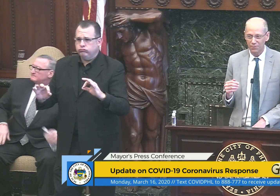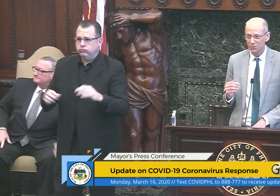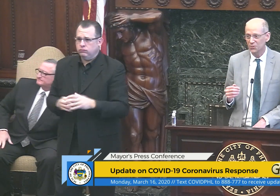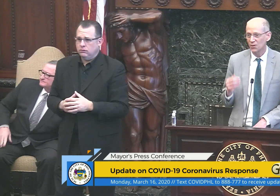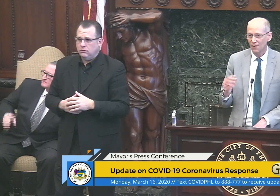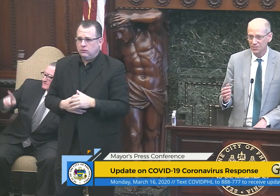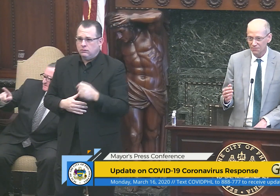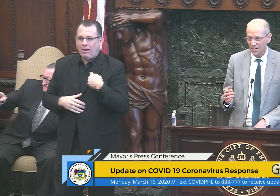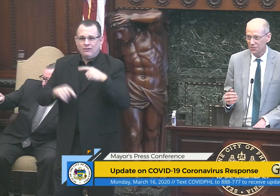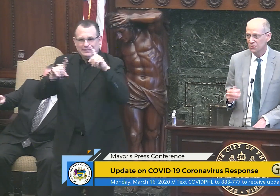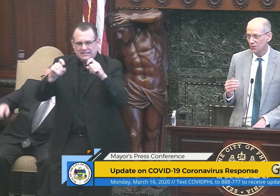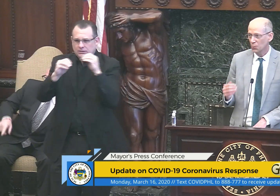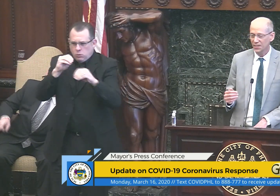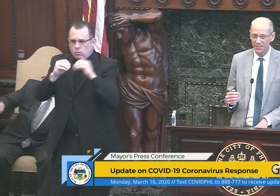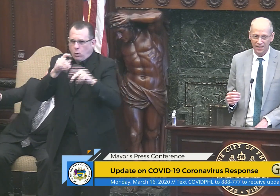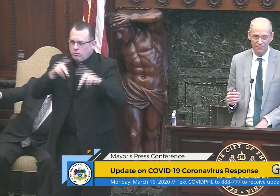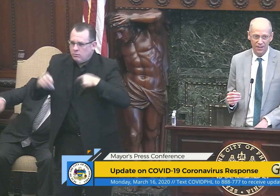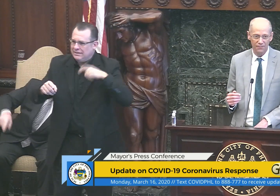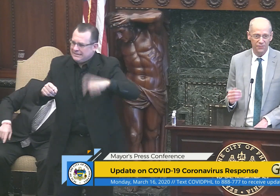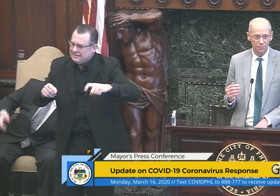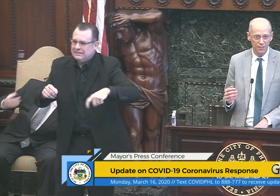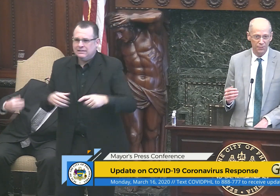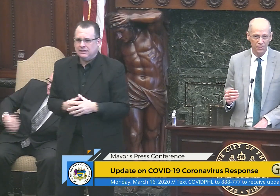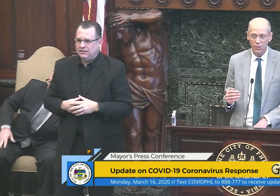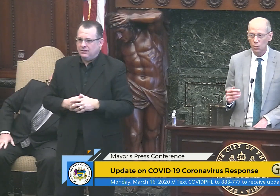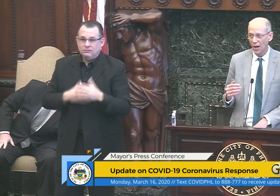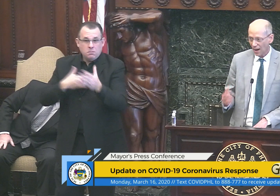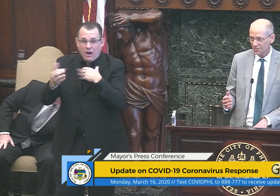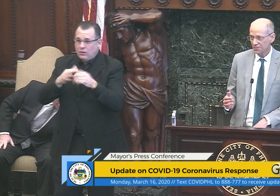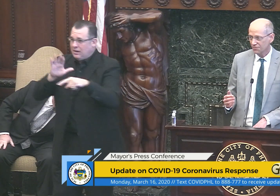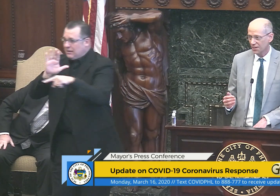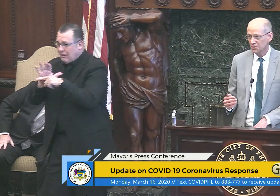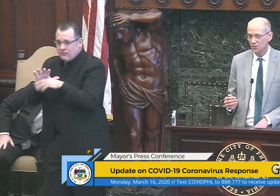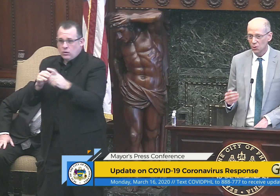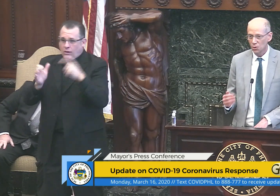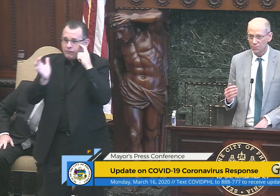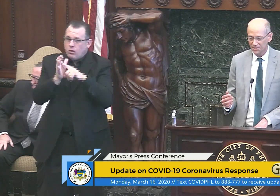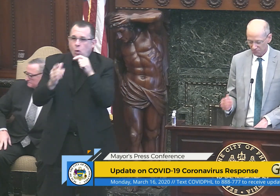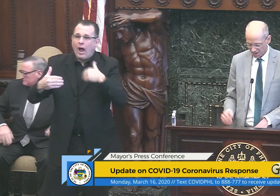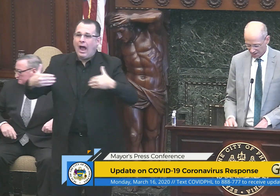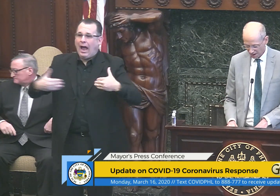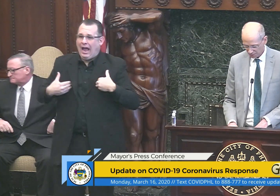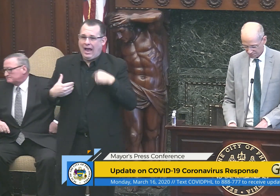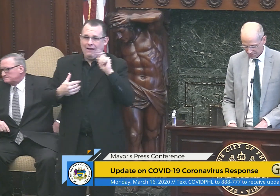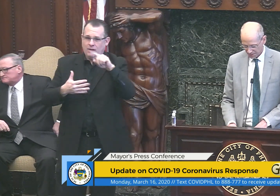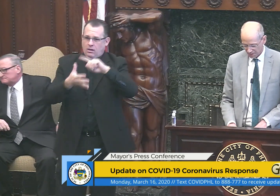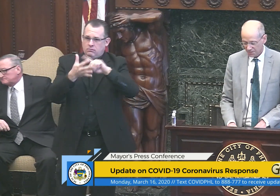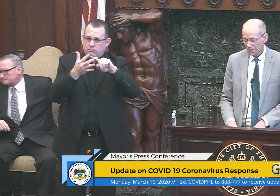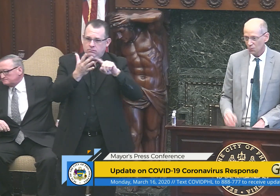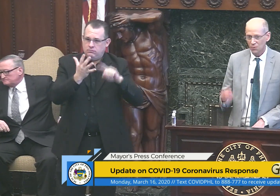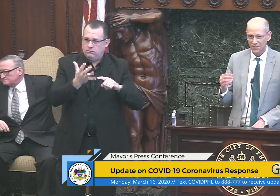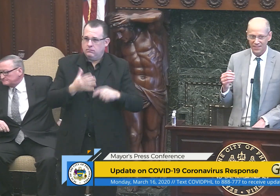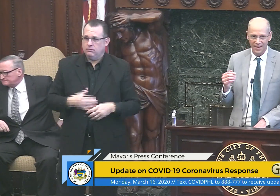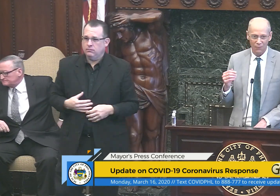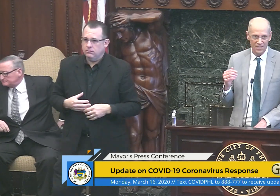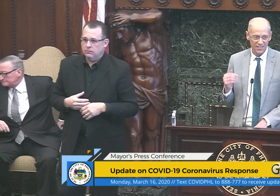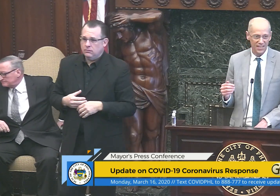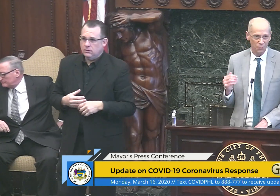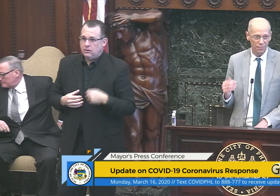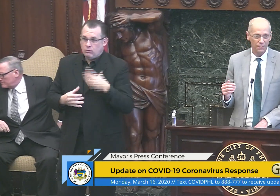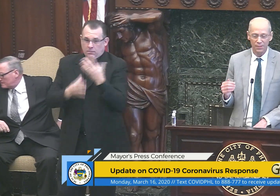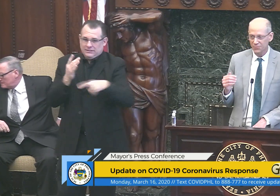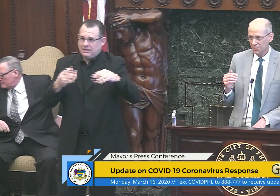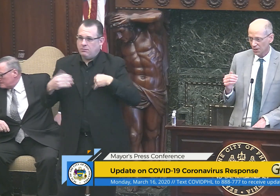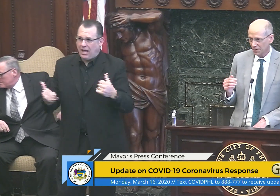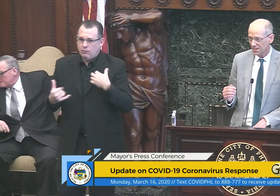more people who don't have this infection so that we can identify the few people who have this infection who are missing right now. So now when I say